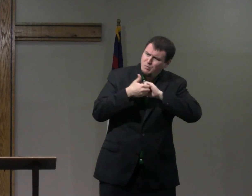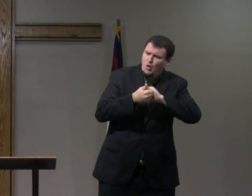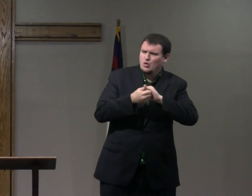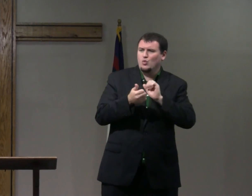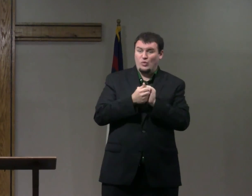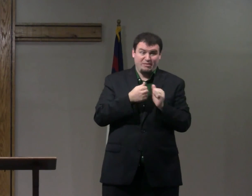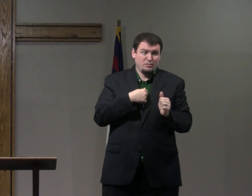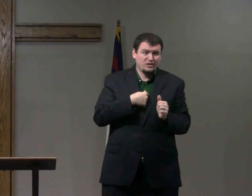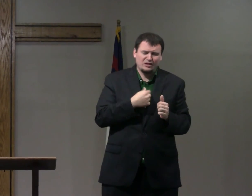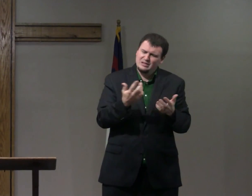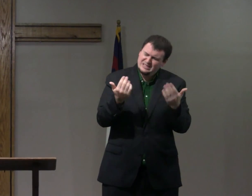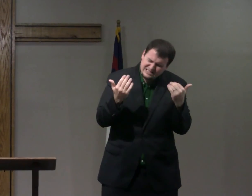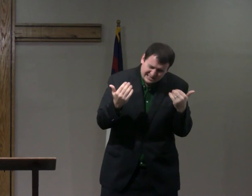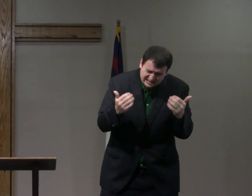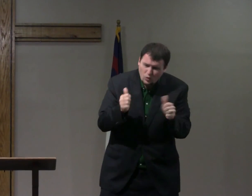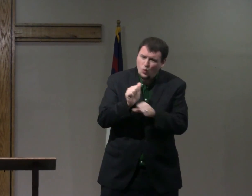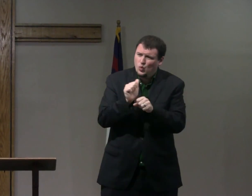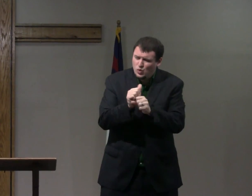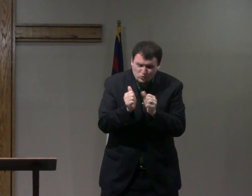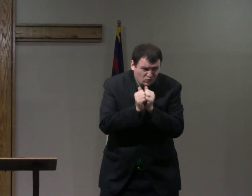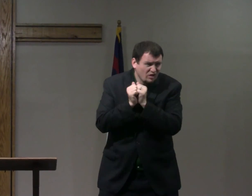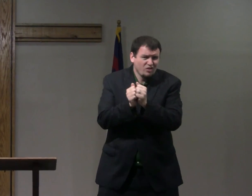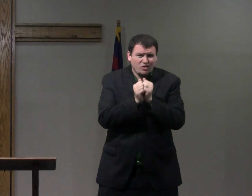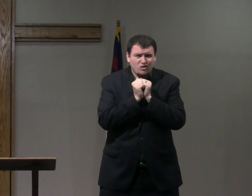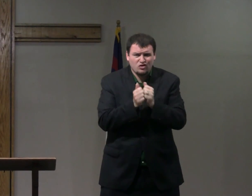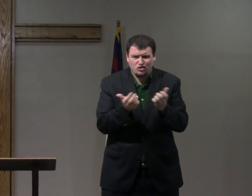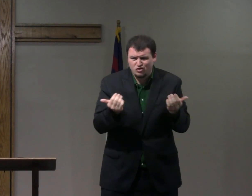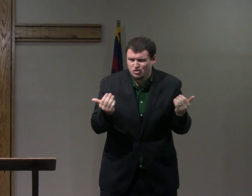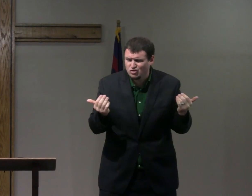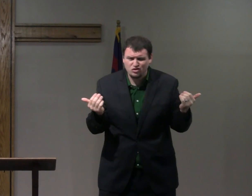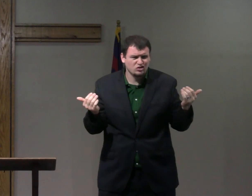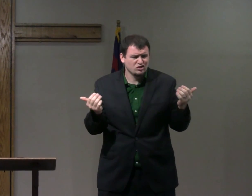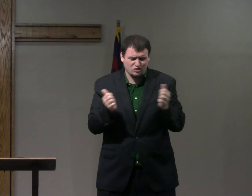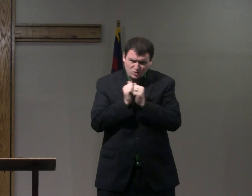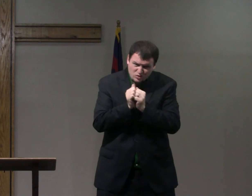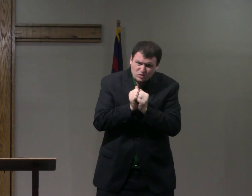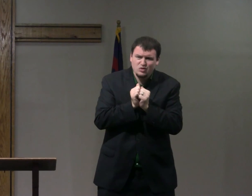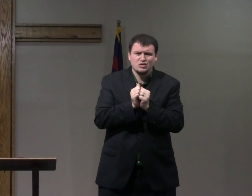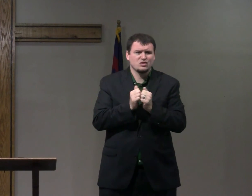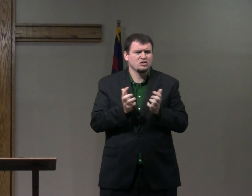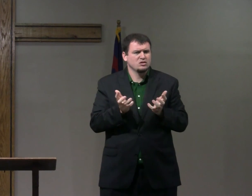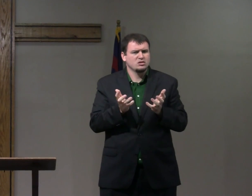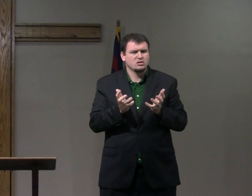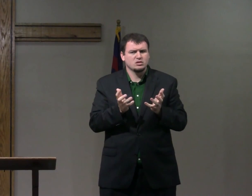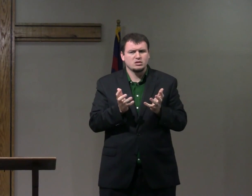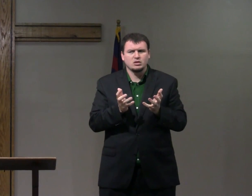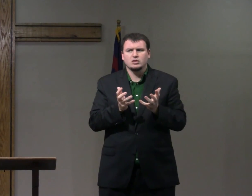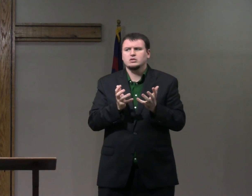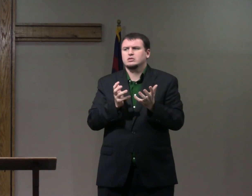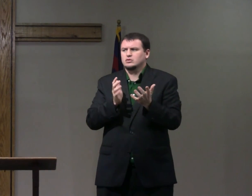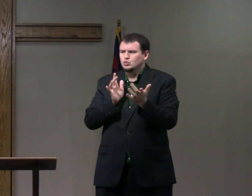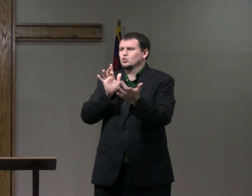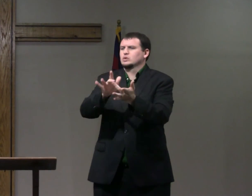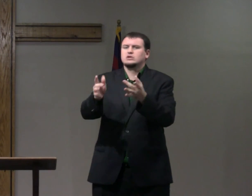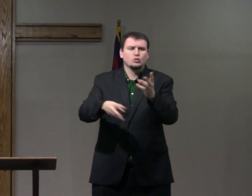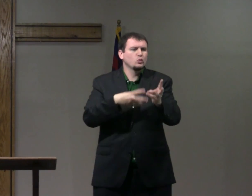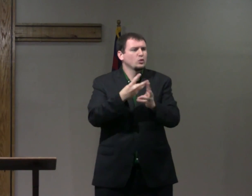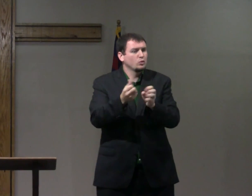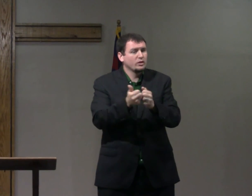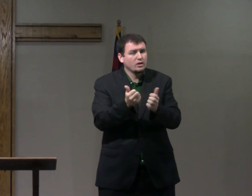I encourage you to come join with me, to work together in this,